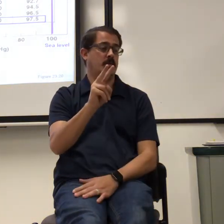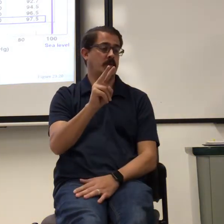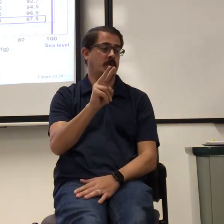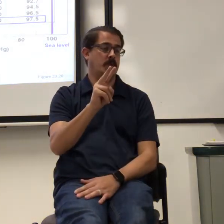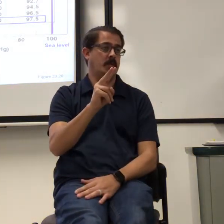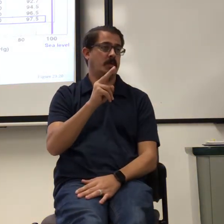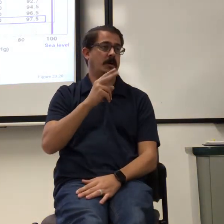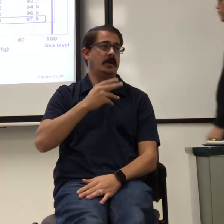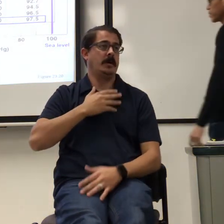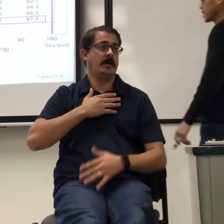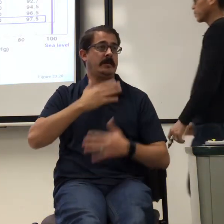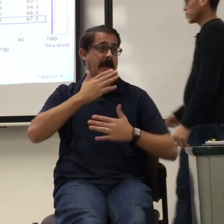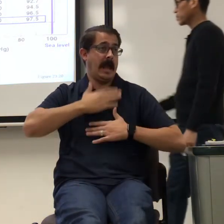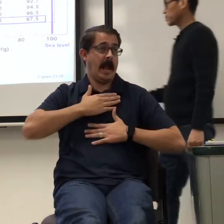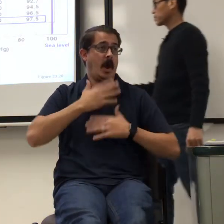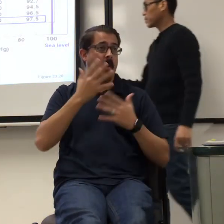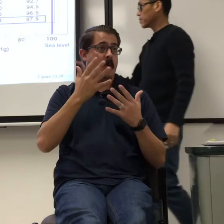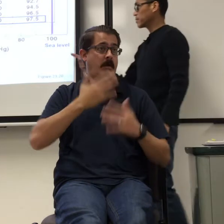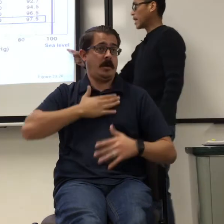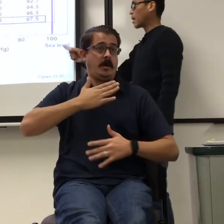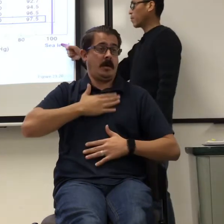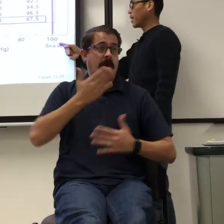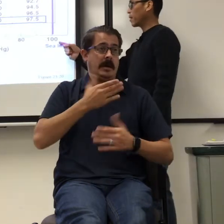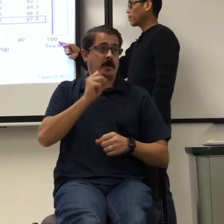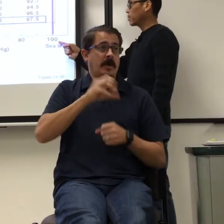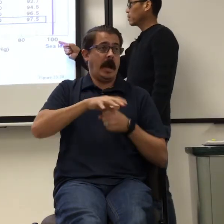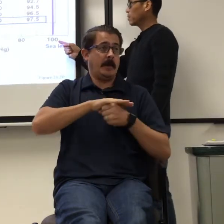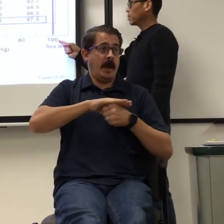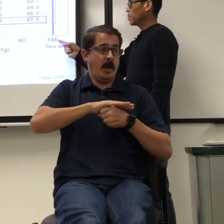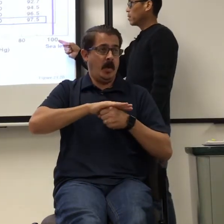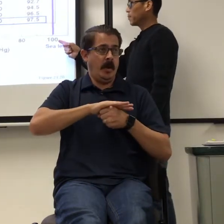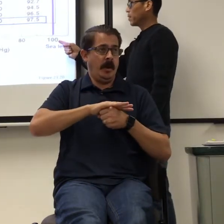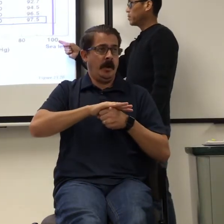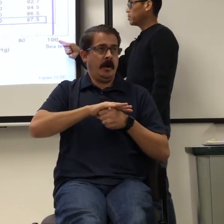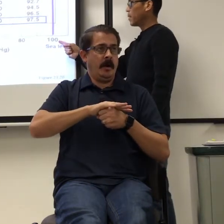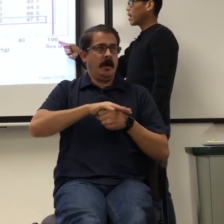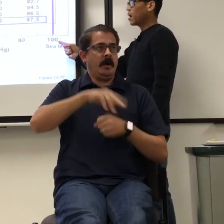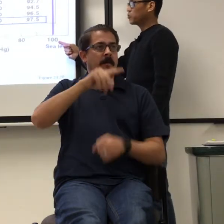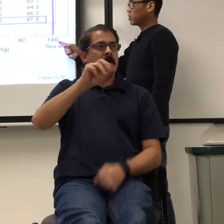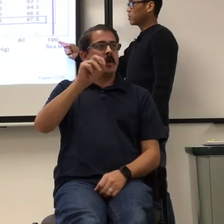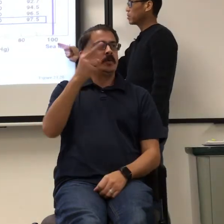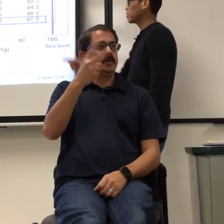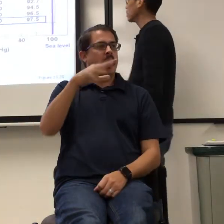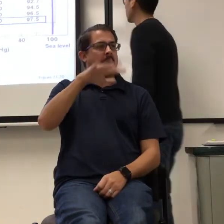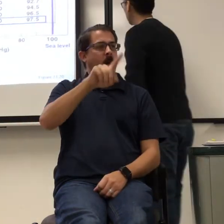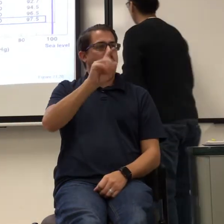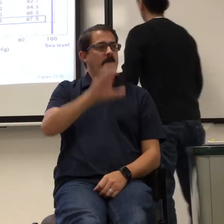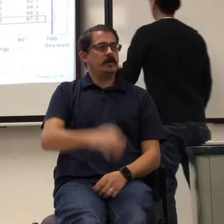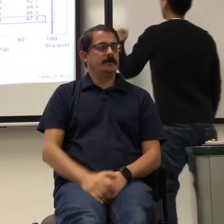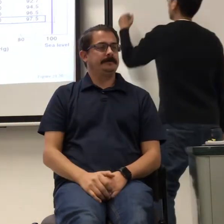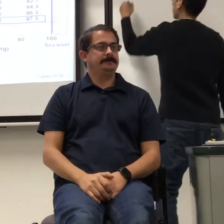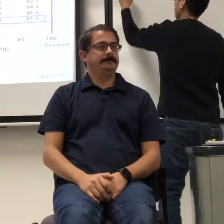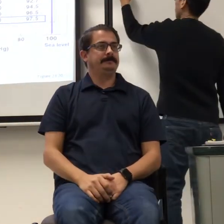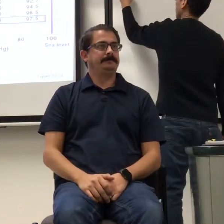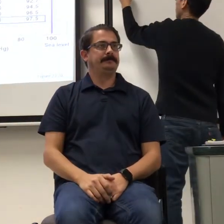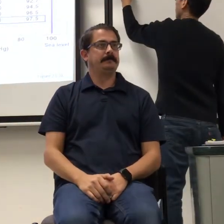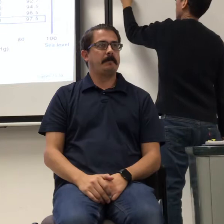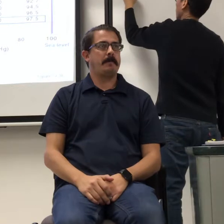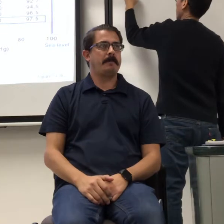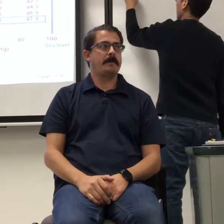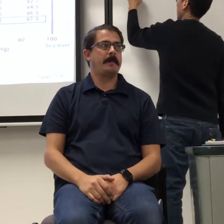the air we breathe here, for example, in Sacramento, the PO2 is about 100.